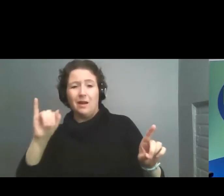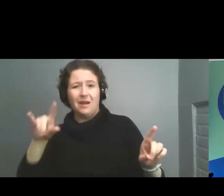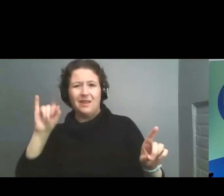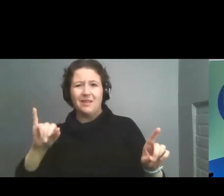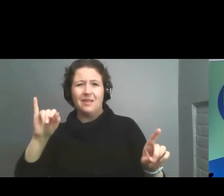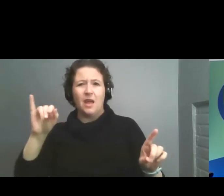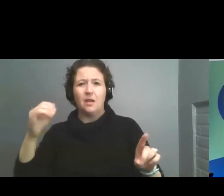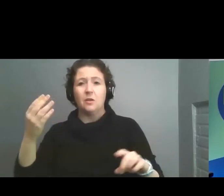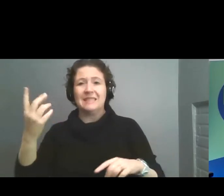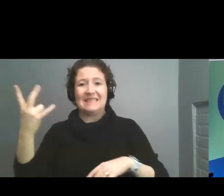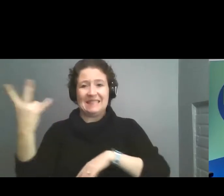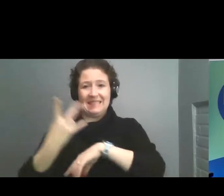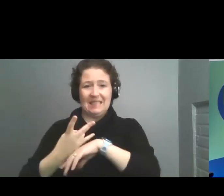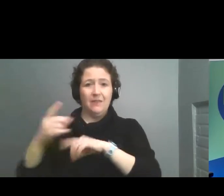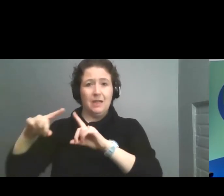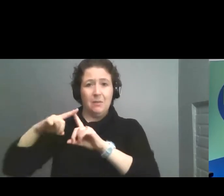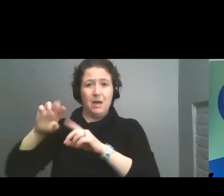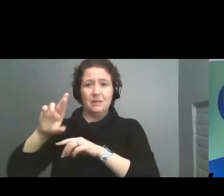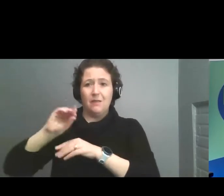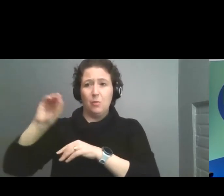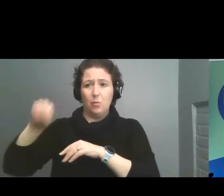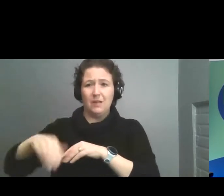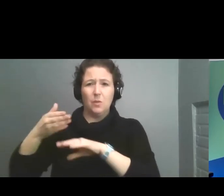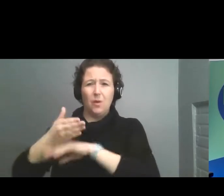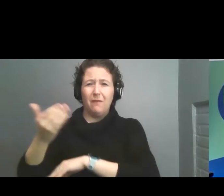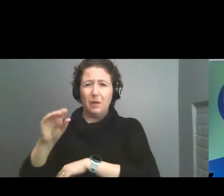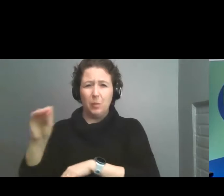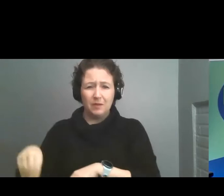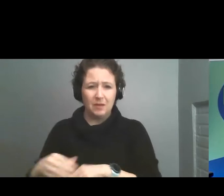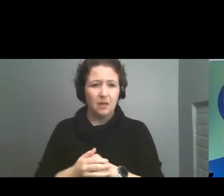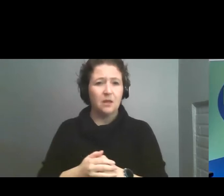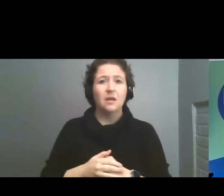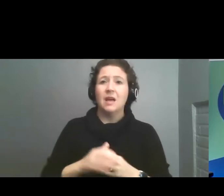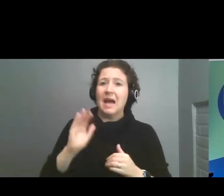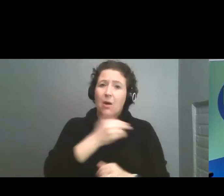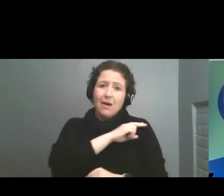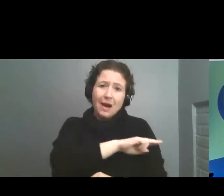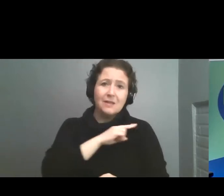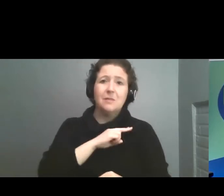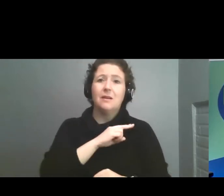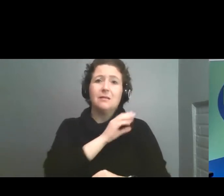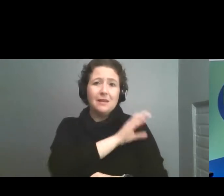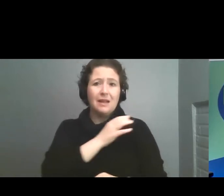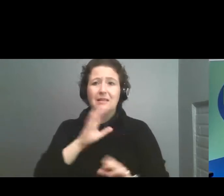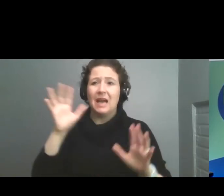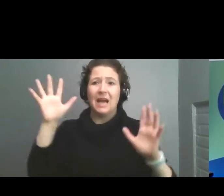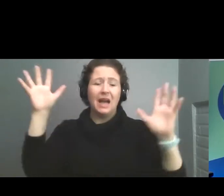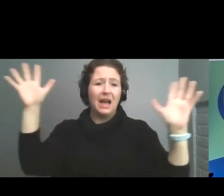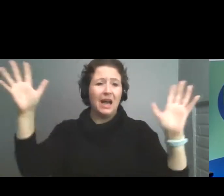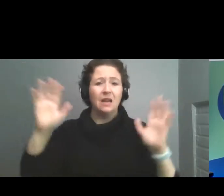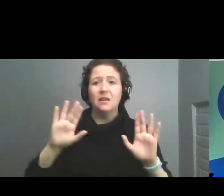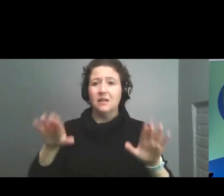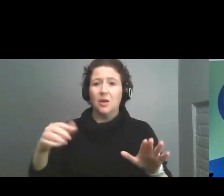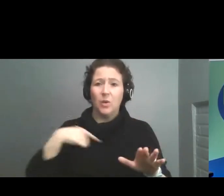the high level of spread we're seeing. Our medical facilities are sounding the alarm. They're reporting that it's been necessary to open